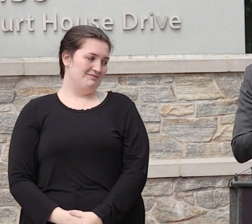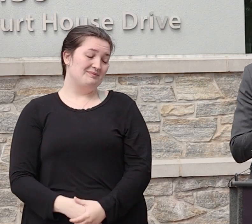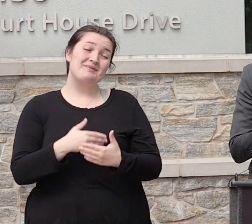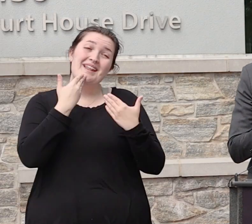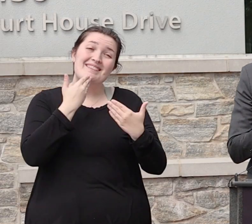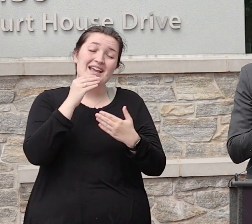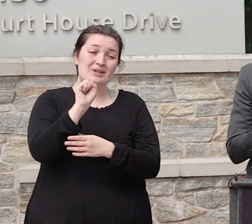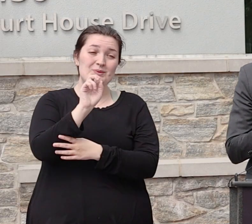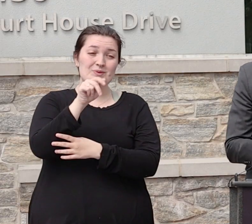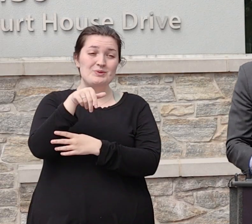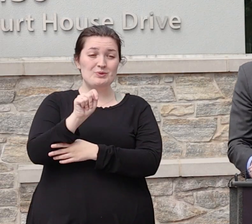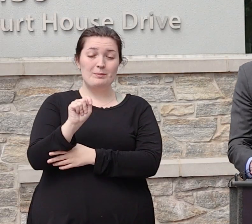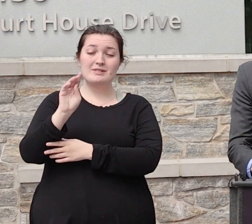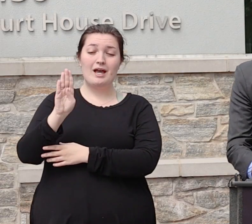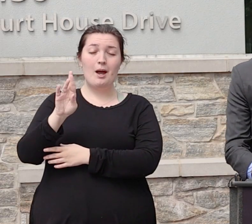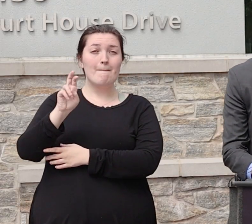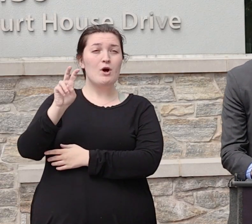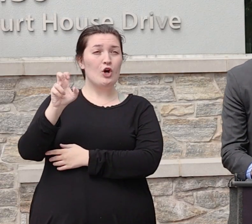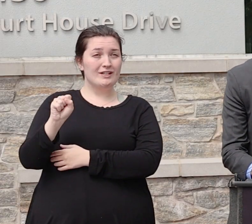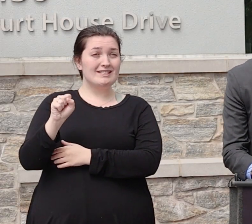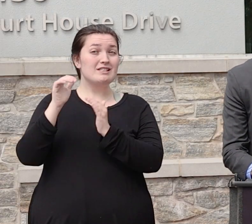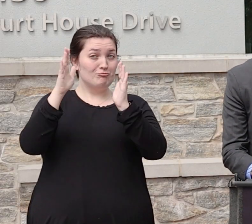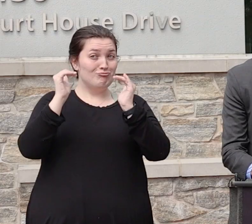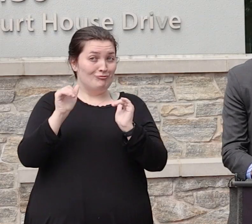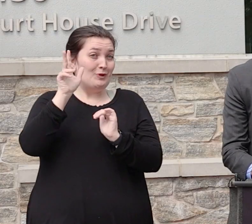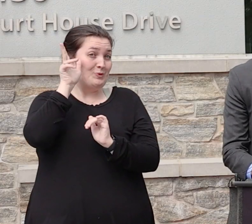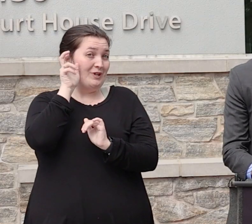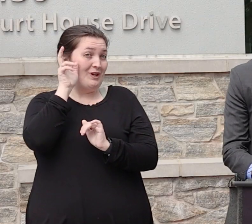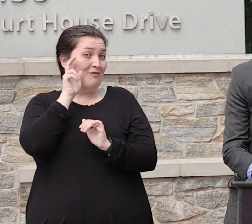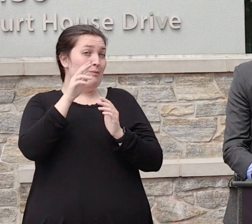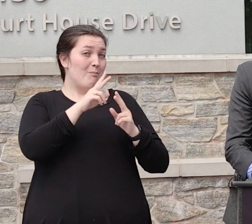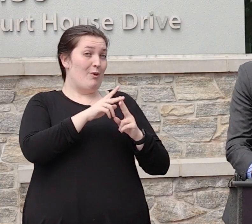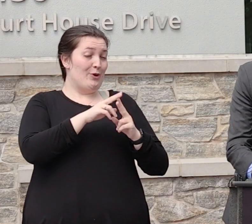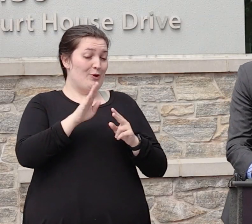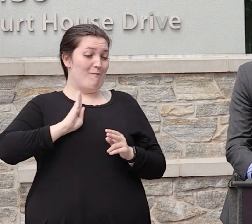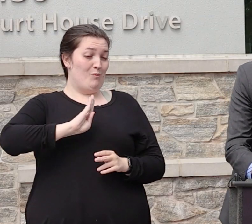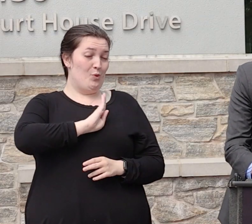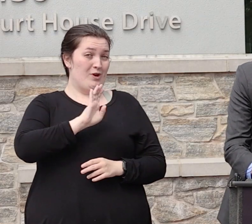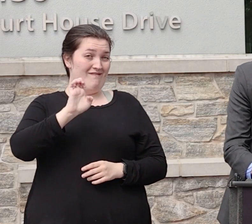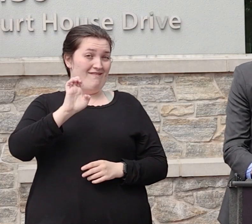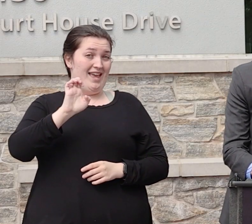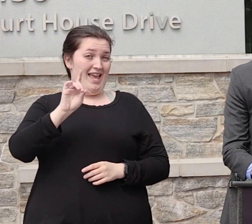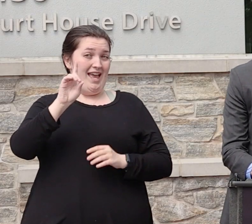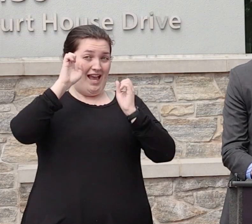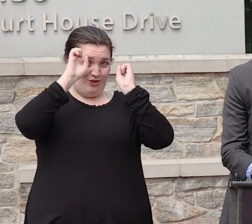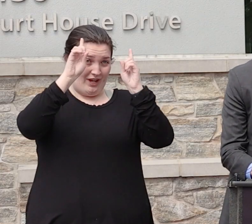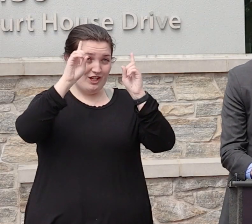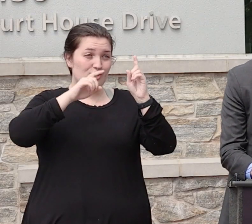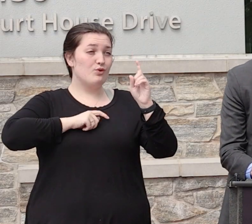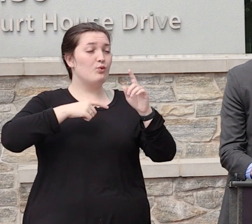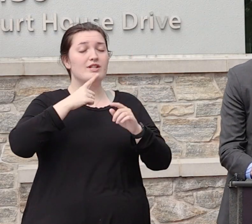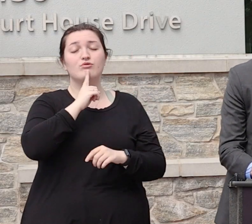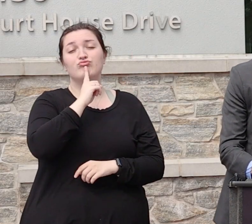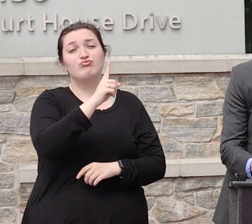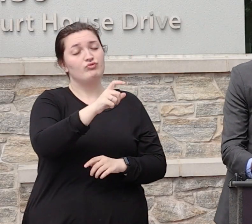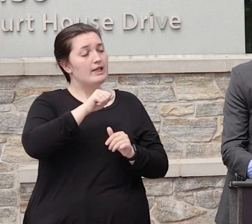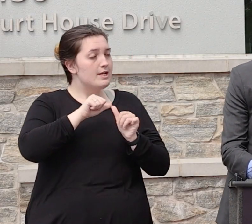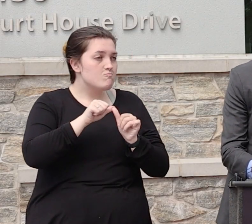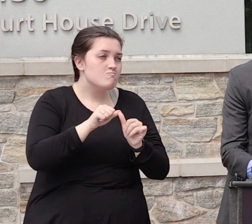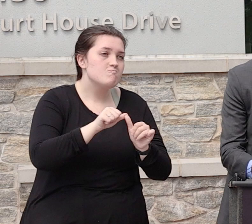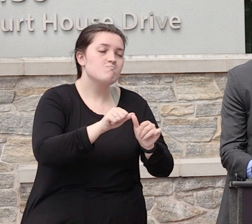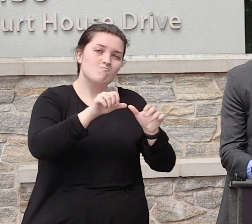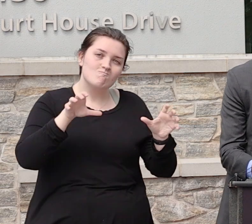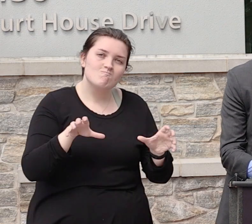Thank you, Superintendent Barnes. Next, we'll hear from a partner on the Board of Education who's been a long-standing champion for our schools and our students. Please join me